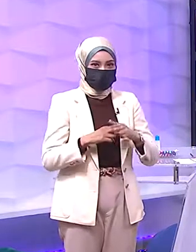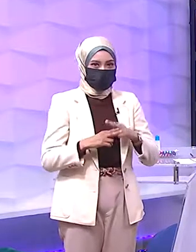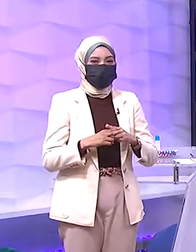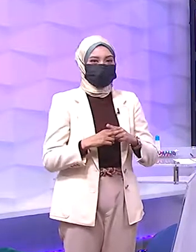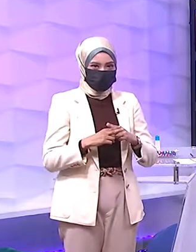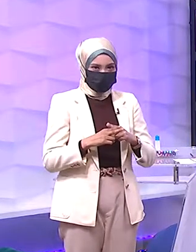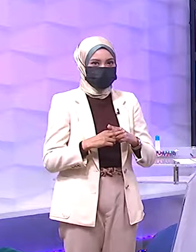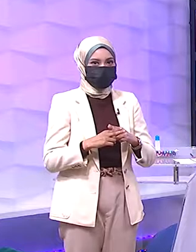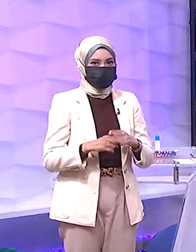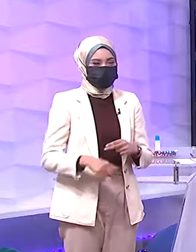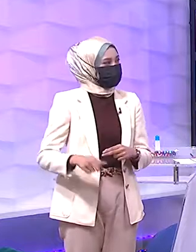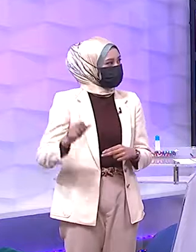my name is